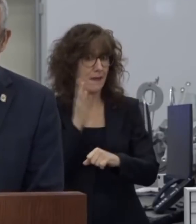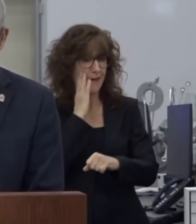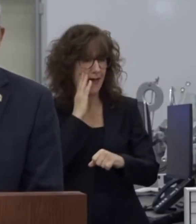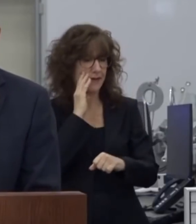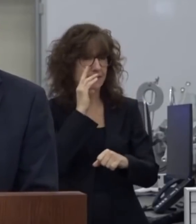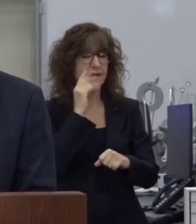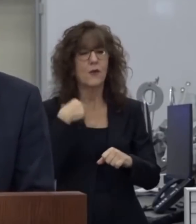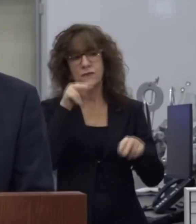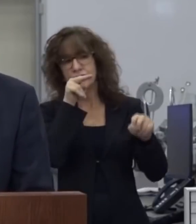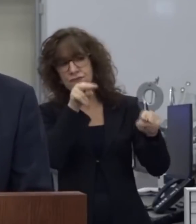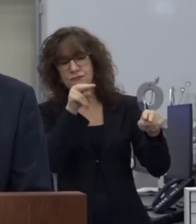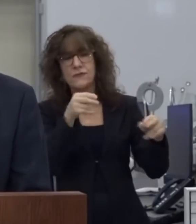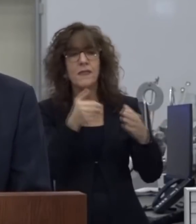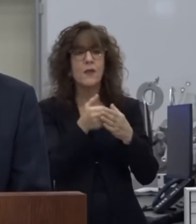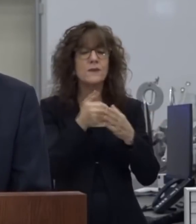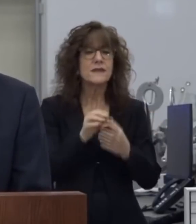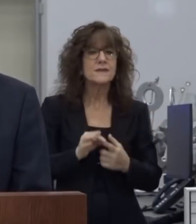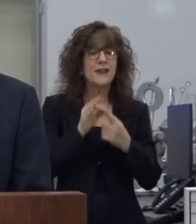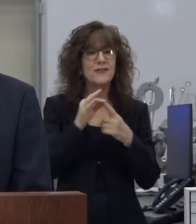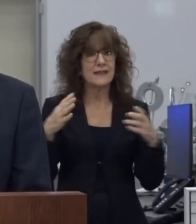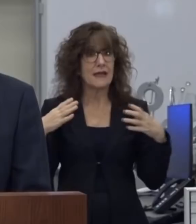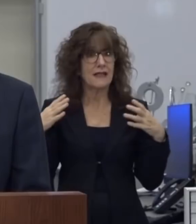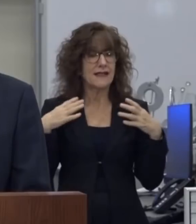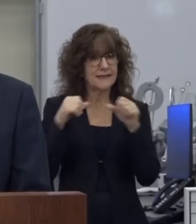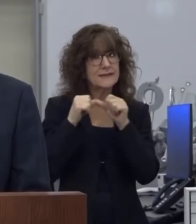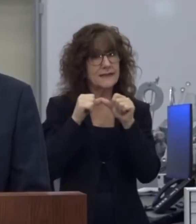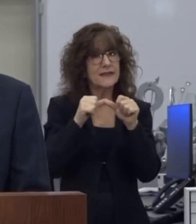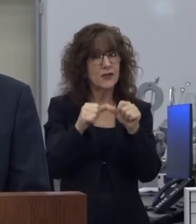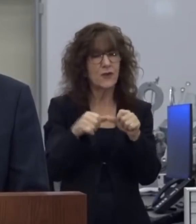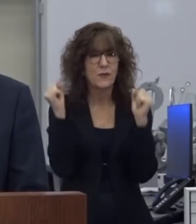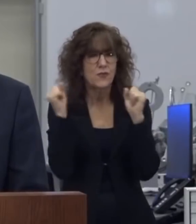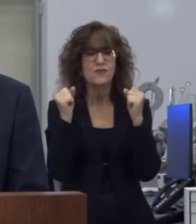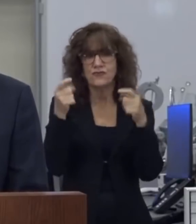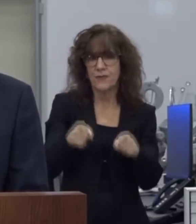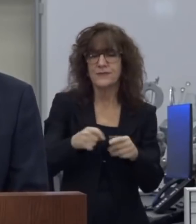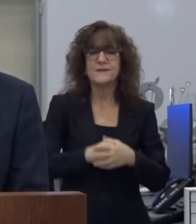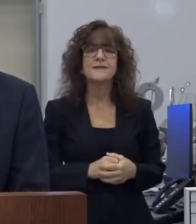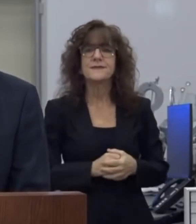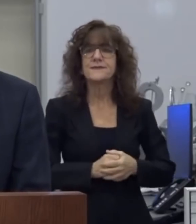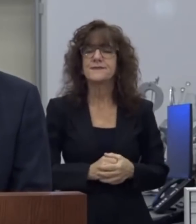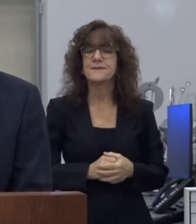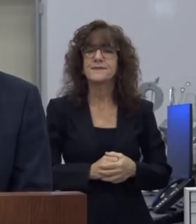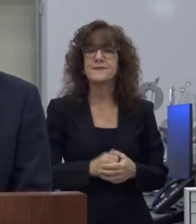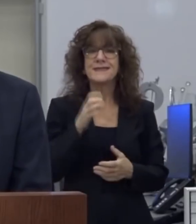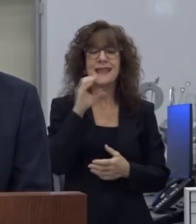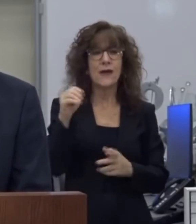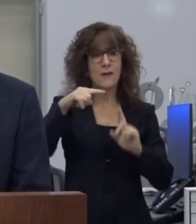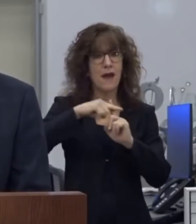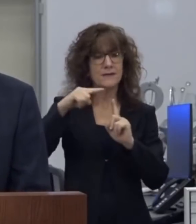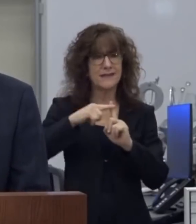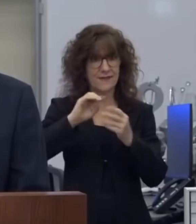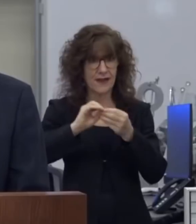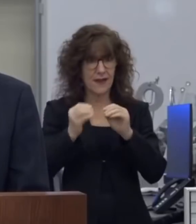We're monitoring this closely, especially as the holiday season continues and the winter arrives. The county's positivity